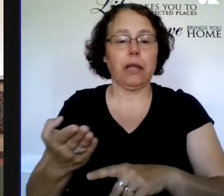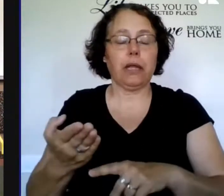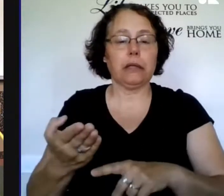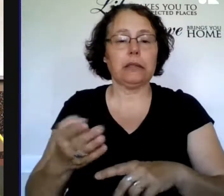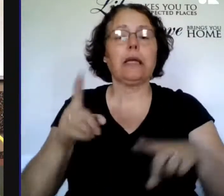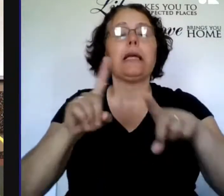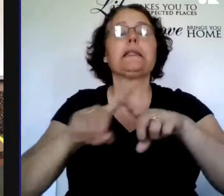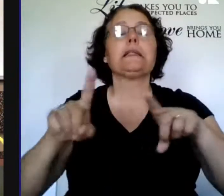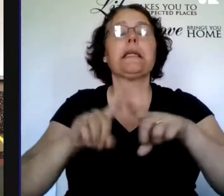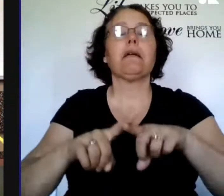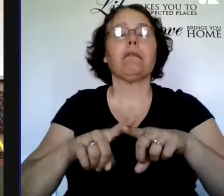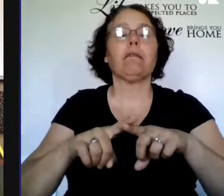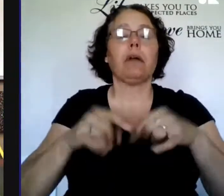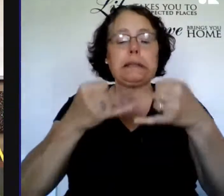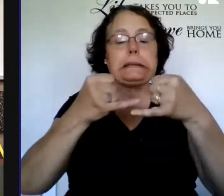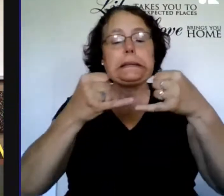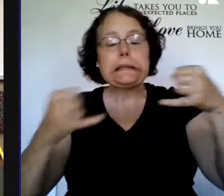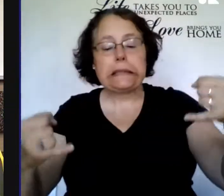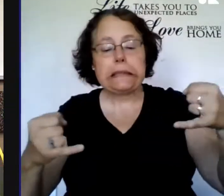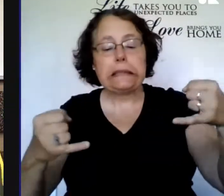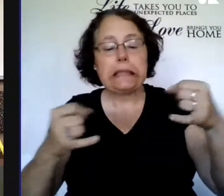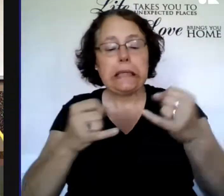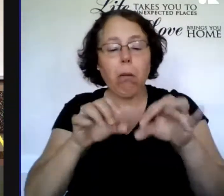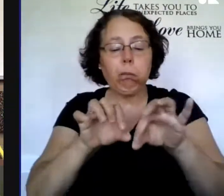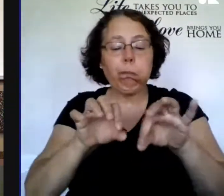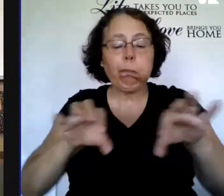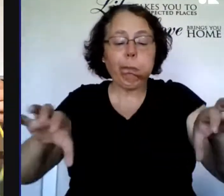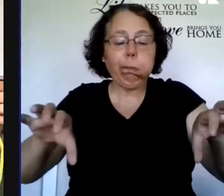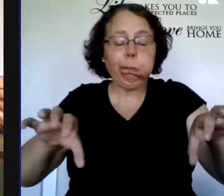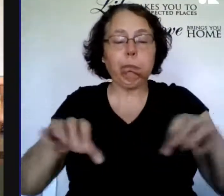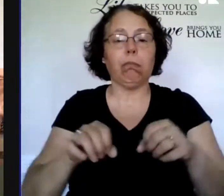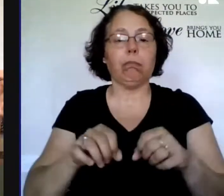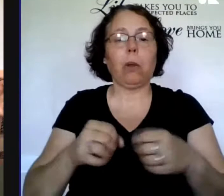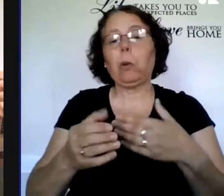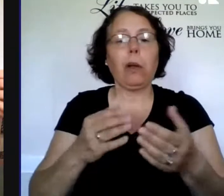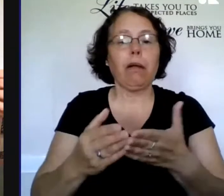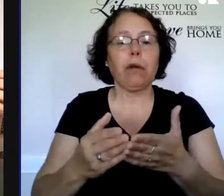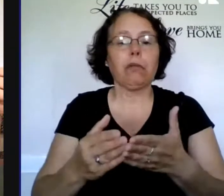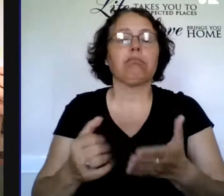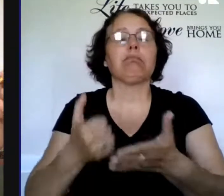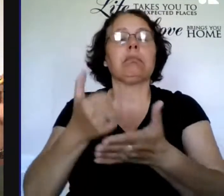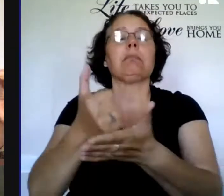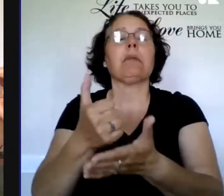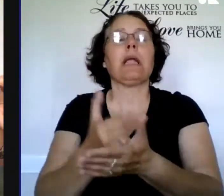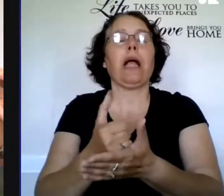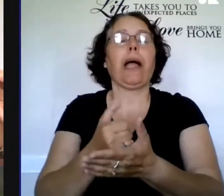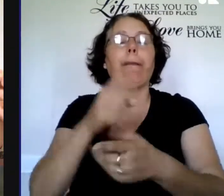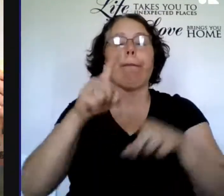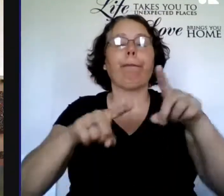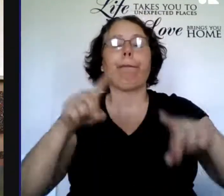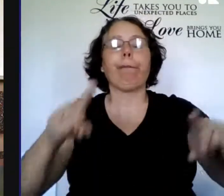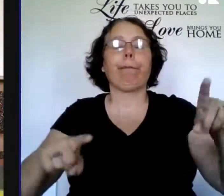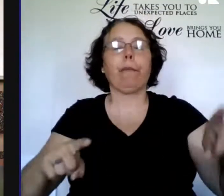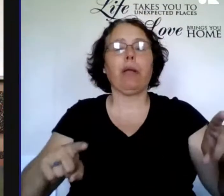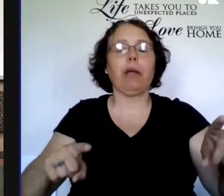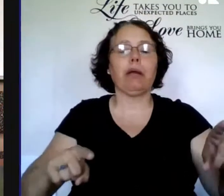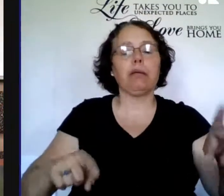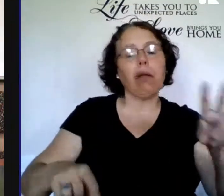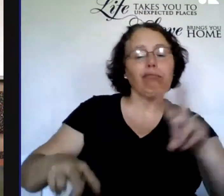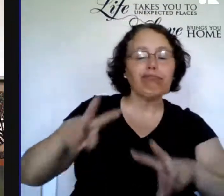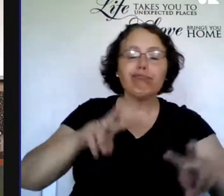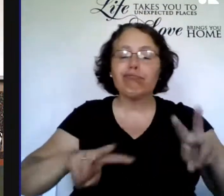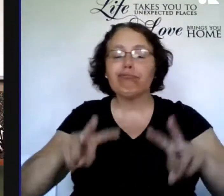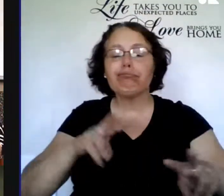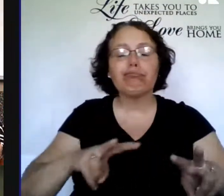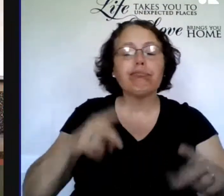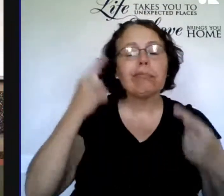to tape the end. But this is a little teacher trick to be able to do it on a pipe cleaner. So that's